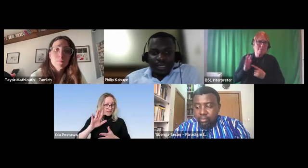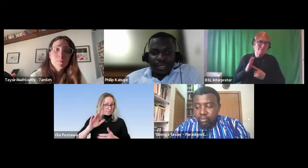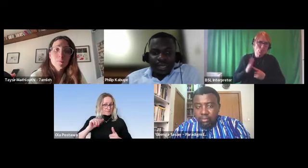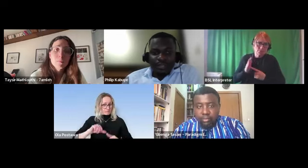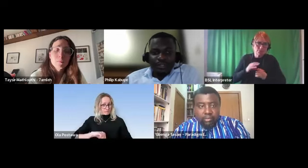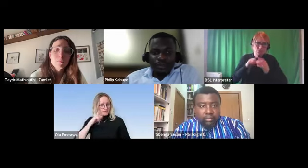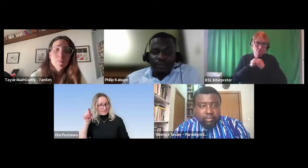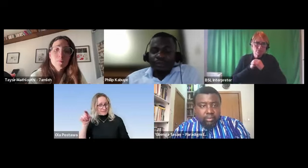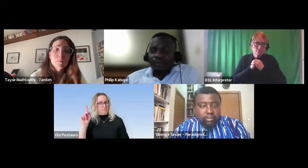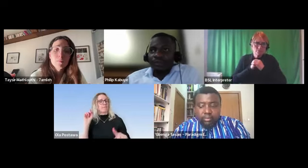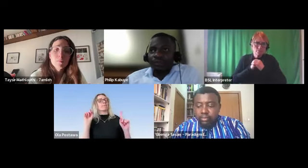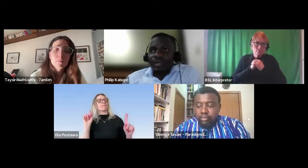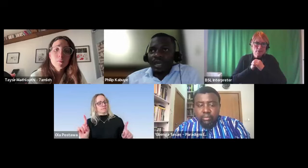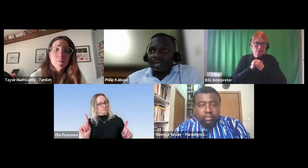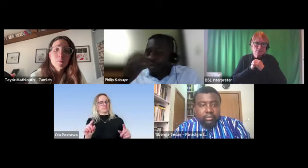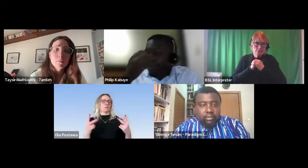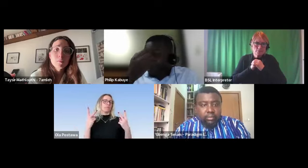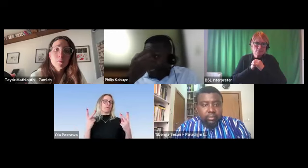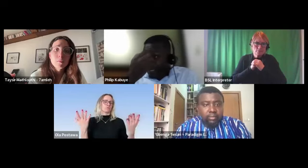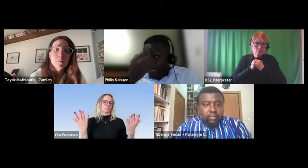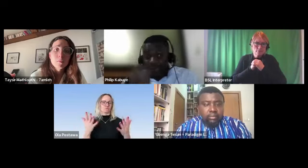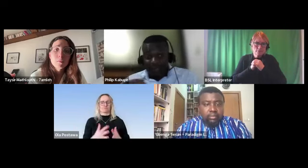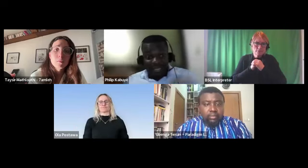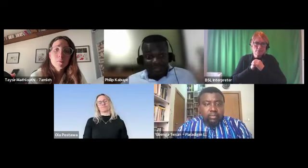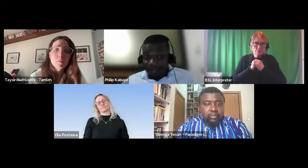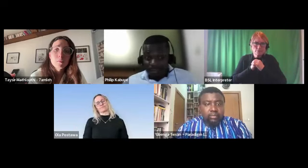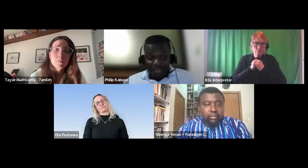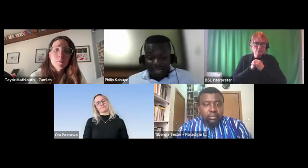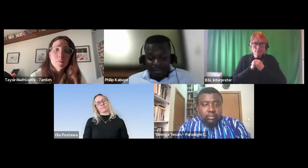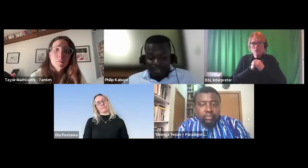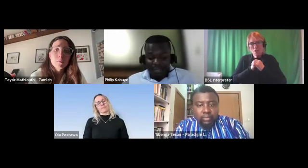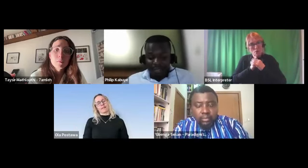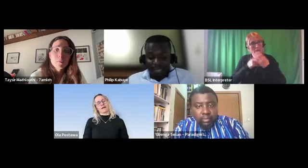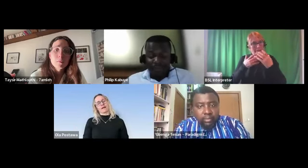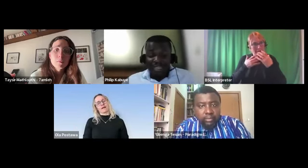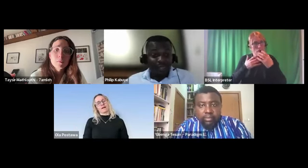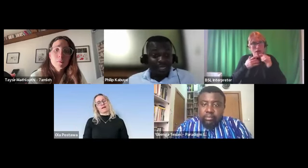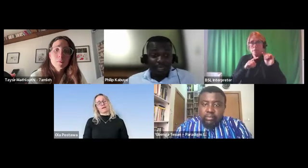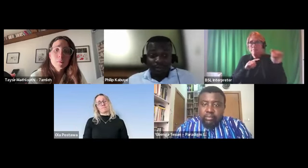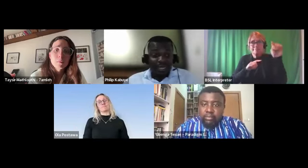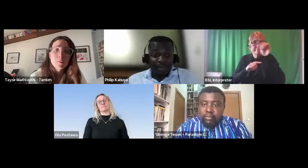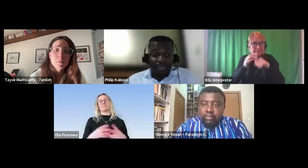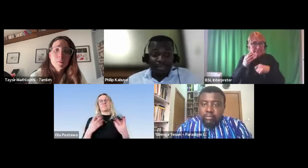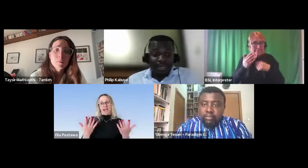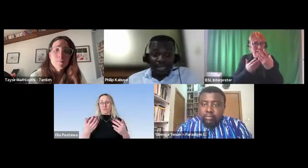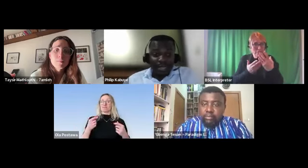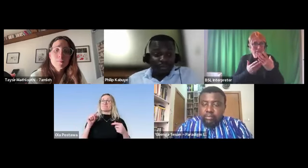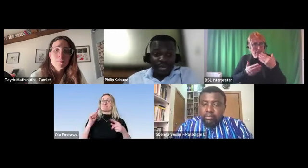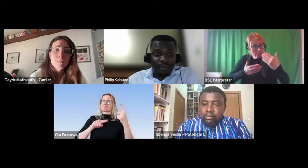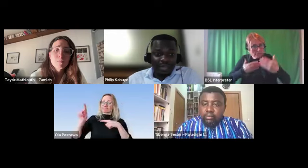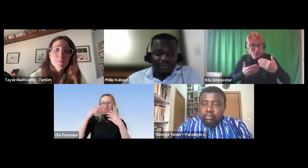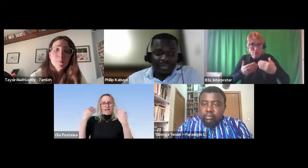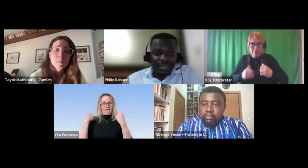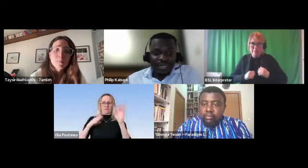important. So to come back, as developments are happening, we expect a lot to be happening.